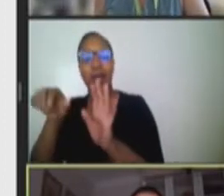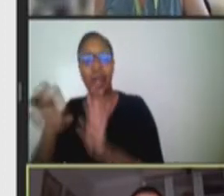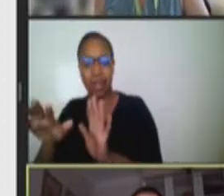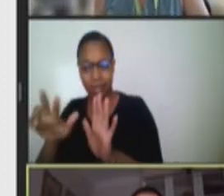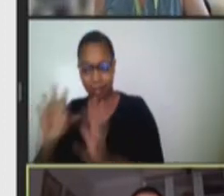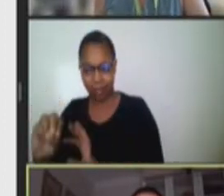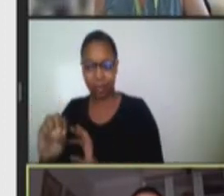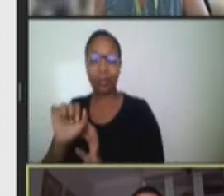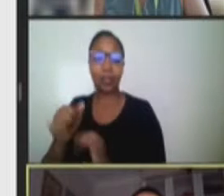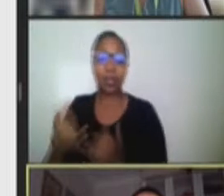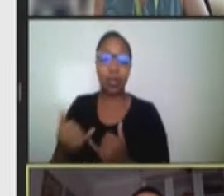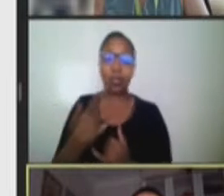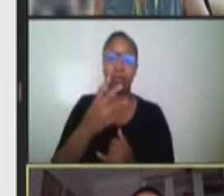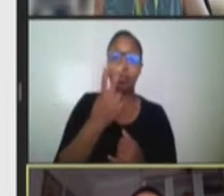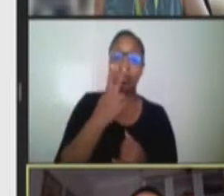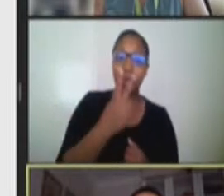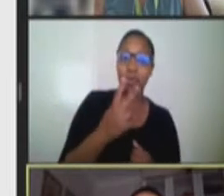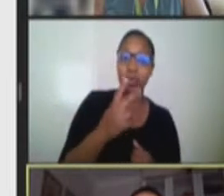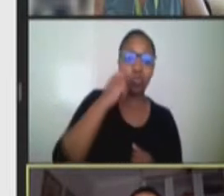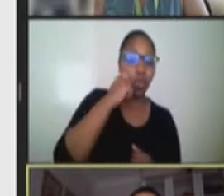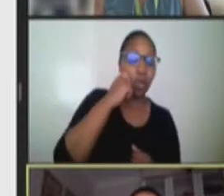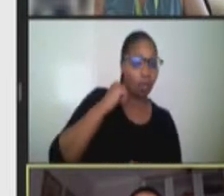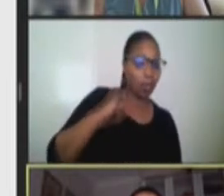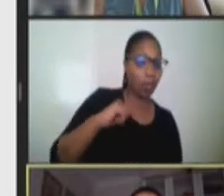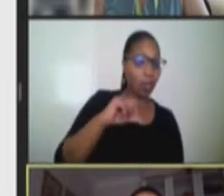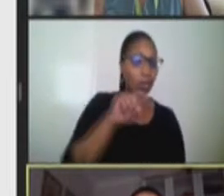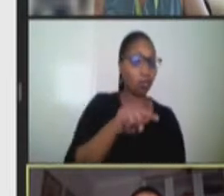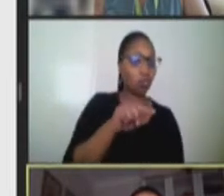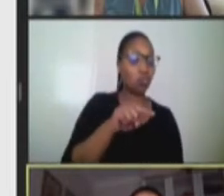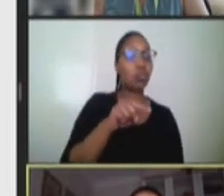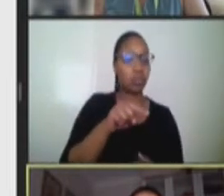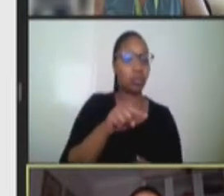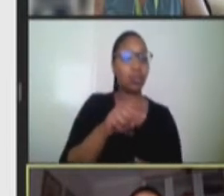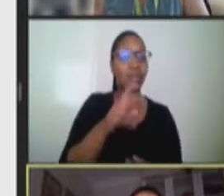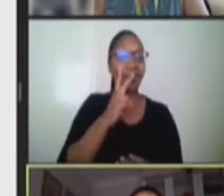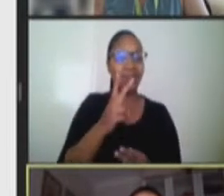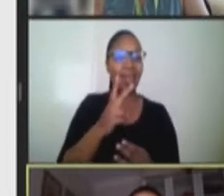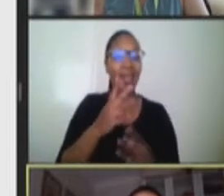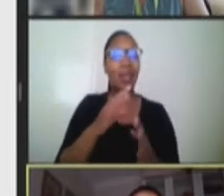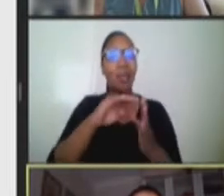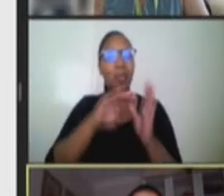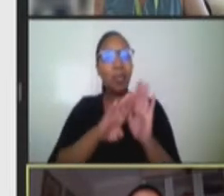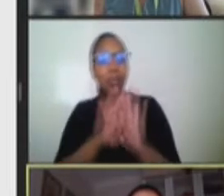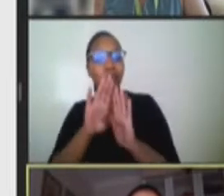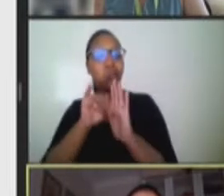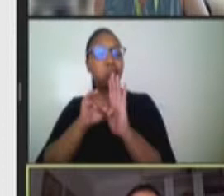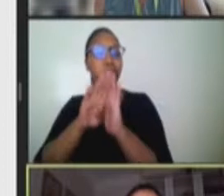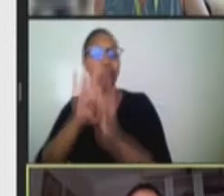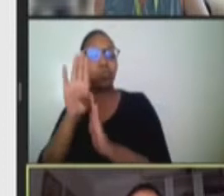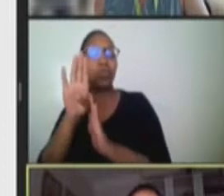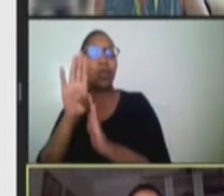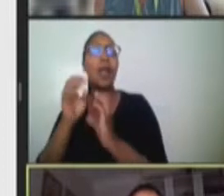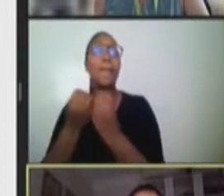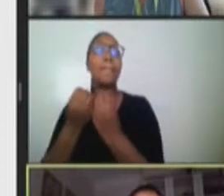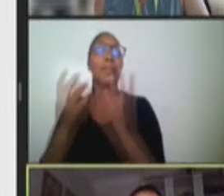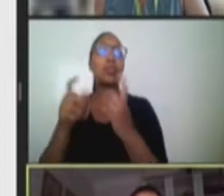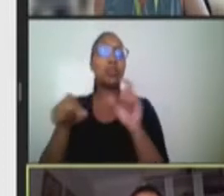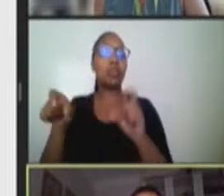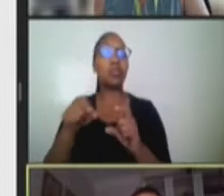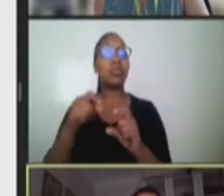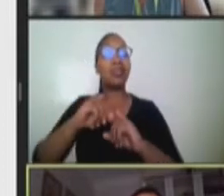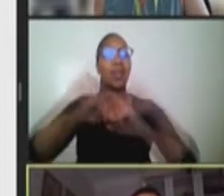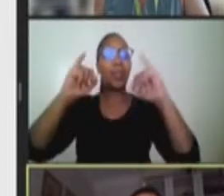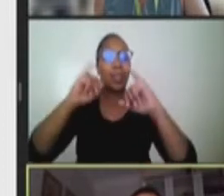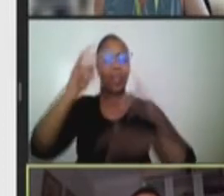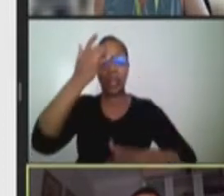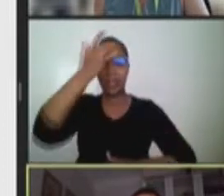Tshwane Metro. And as you can see that during the peaks of the waves, we have a higher proportion of patients who are admitted who are severe. And